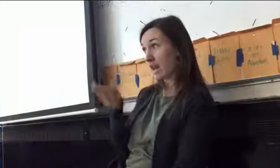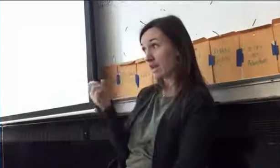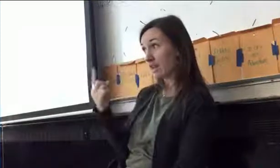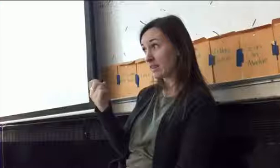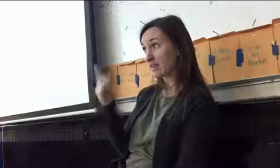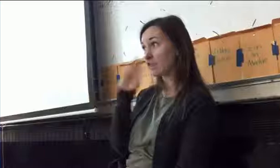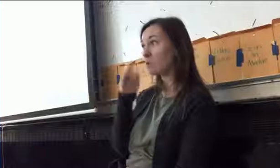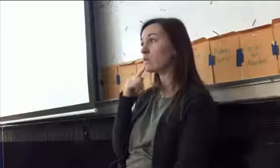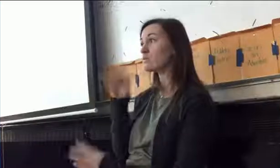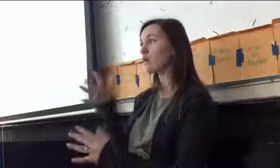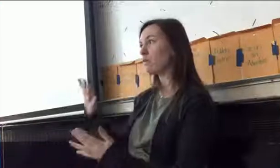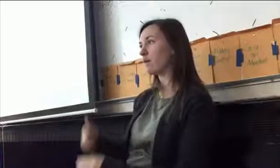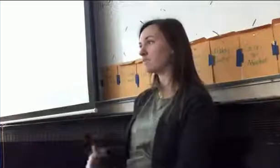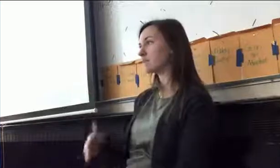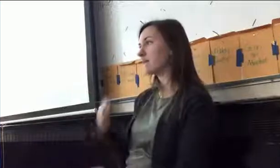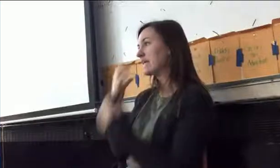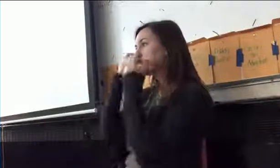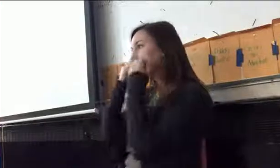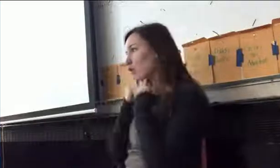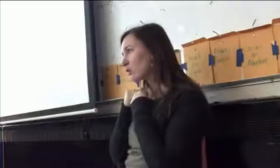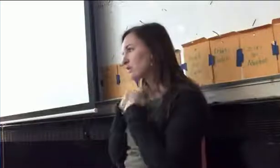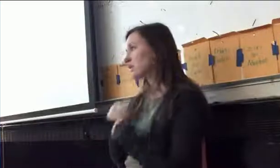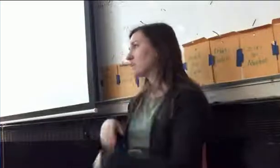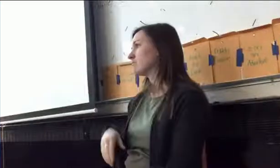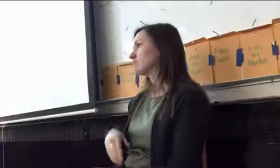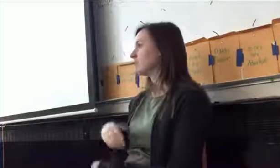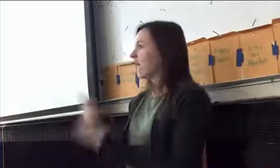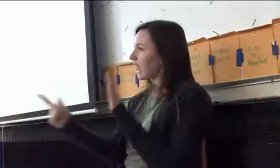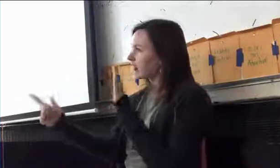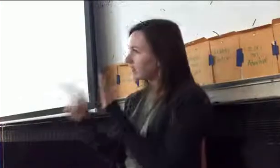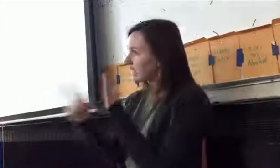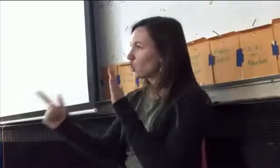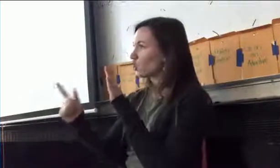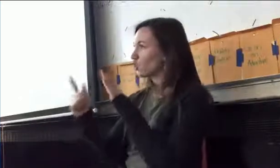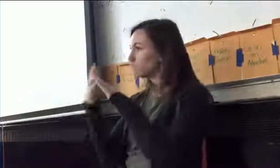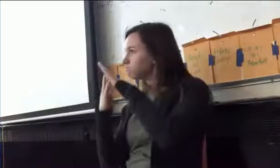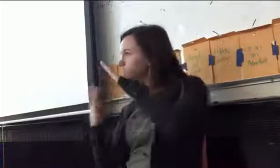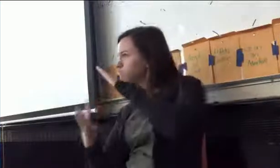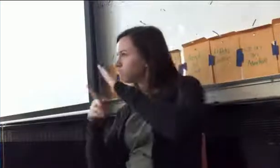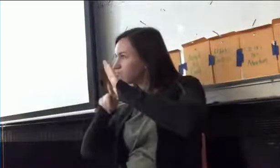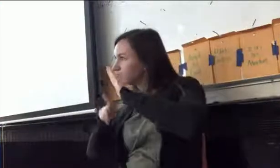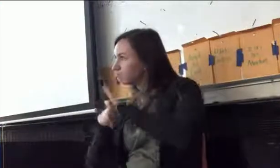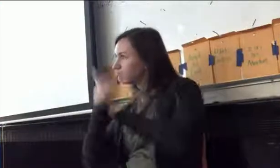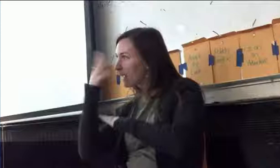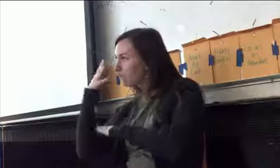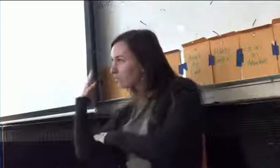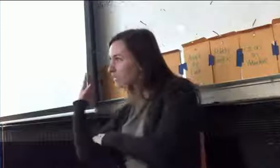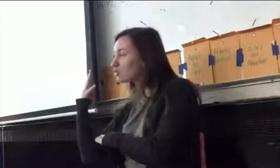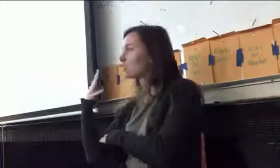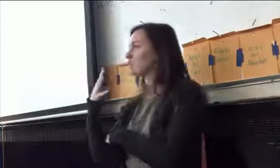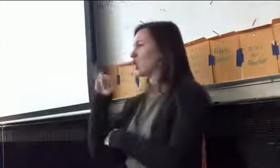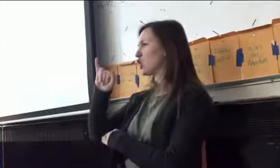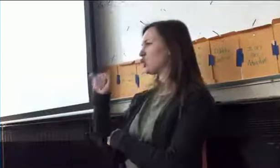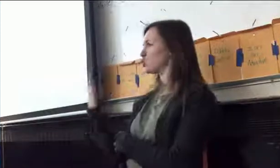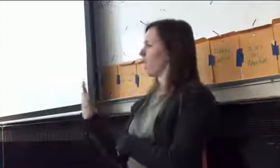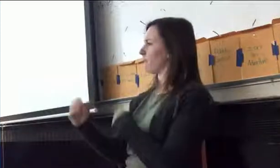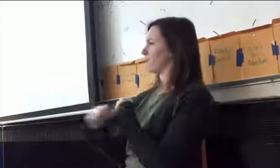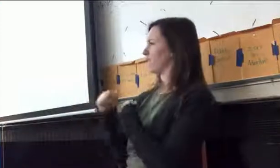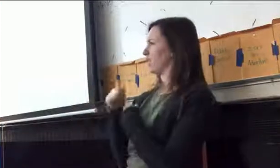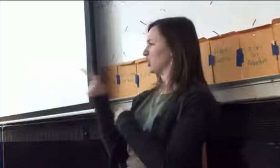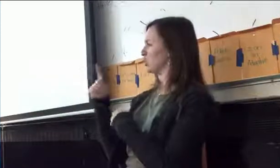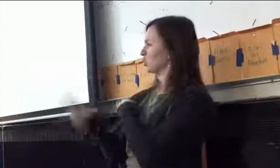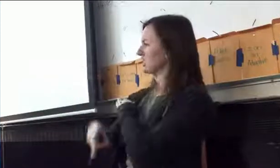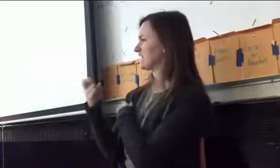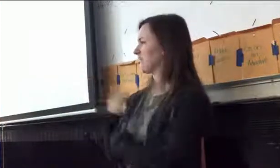like terrorism, or it would say things like illegal immigration, job threatening,